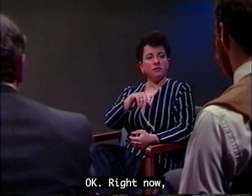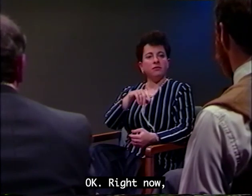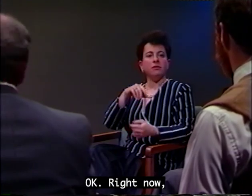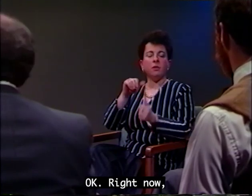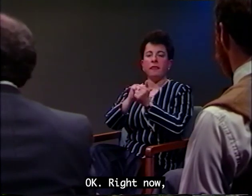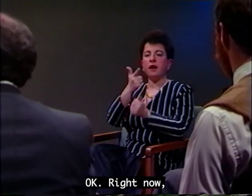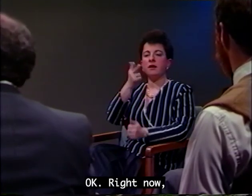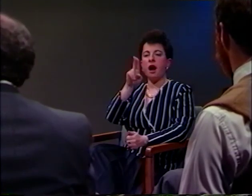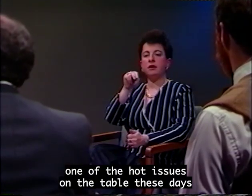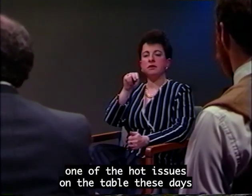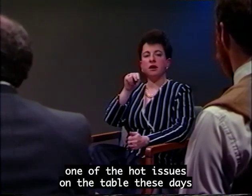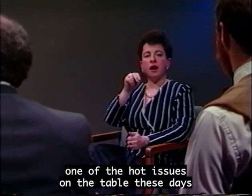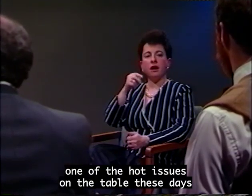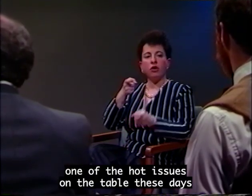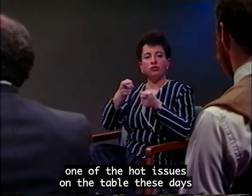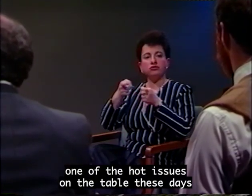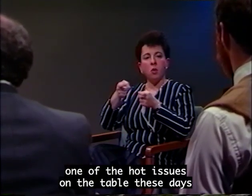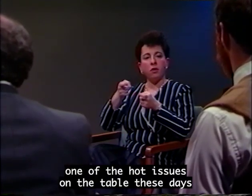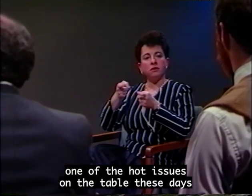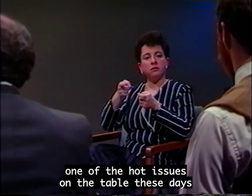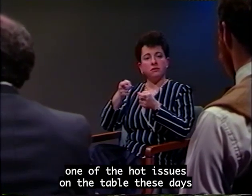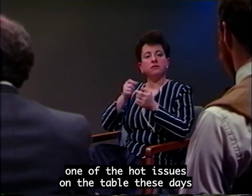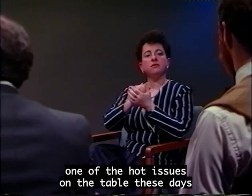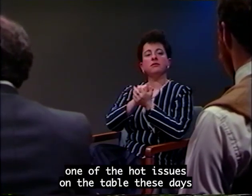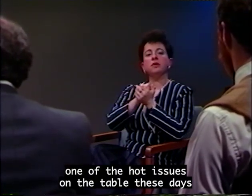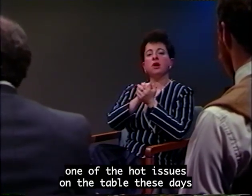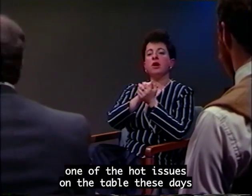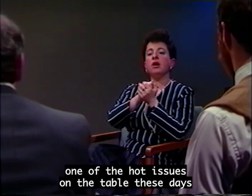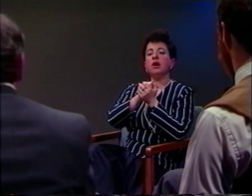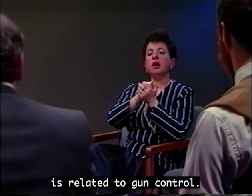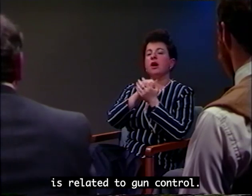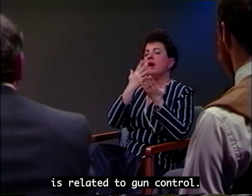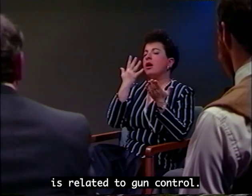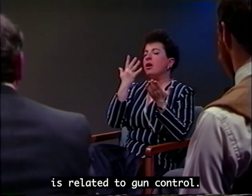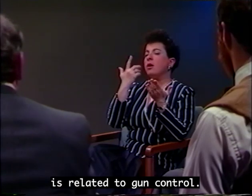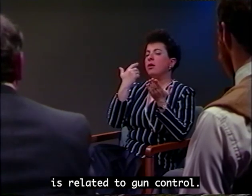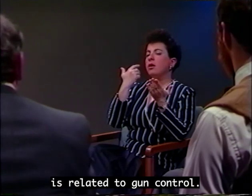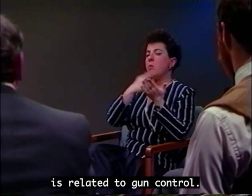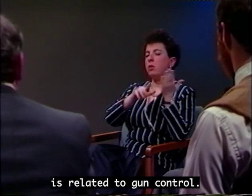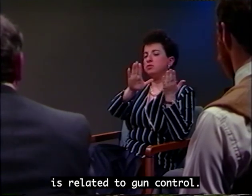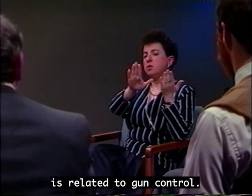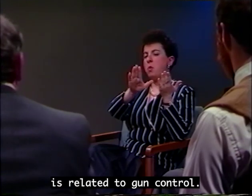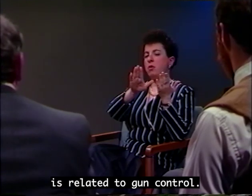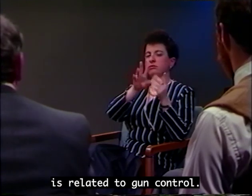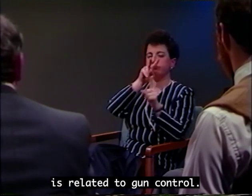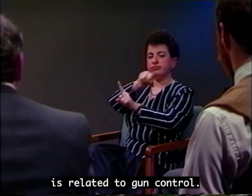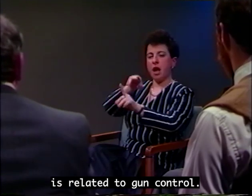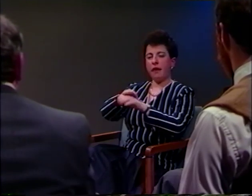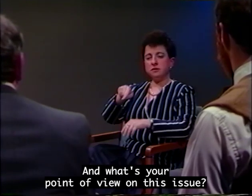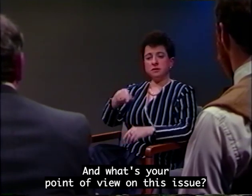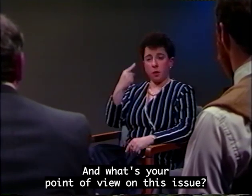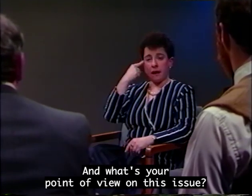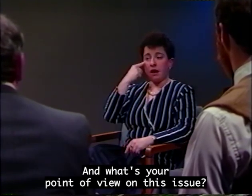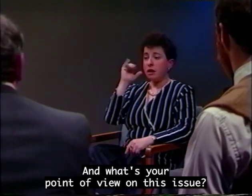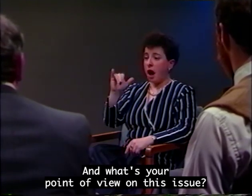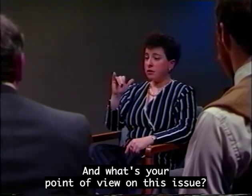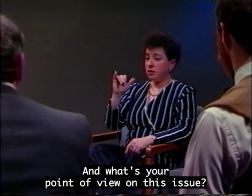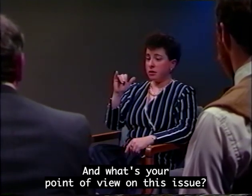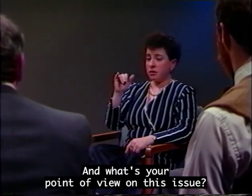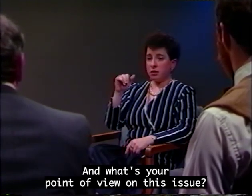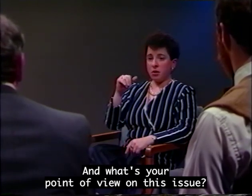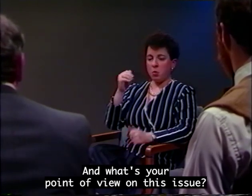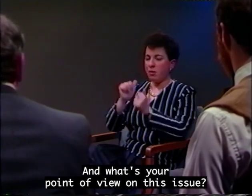Okay. Right now, one of the hot issues on the table these days is related to gun control. And what's